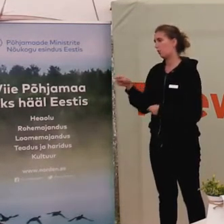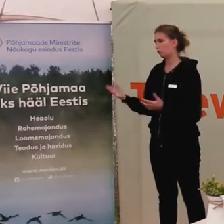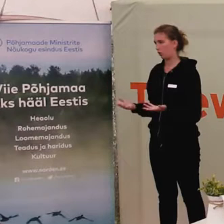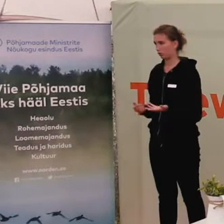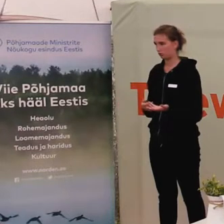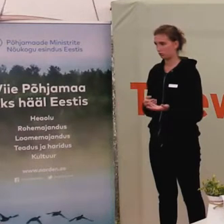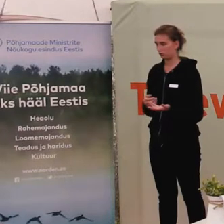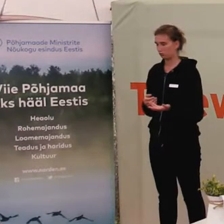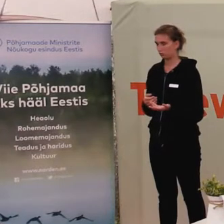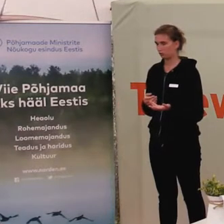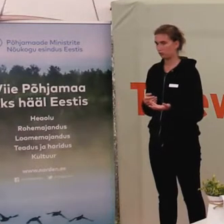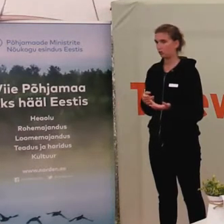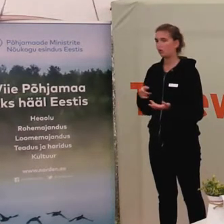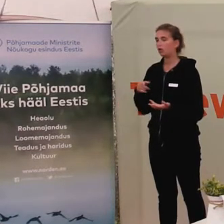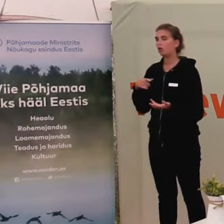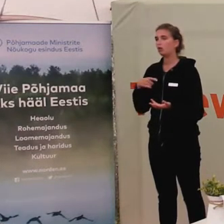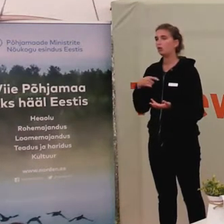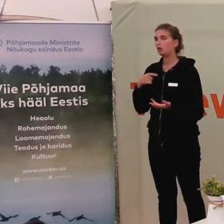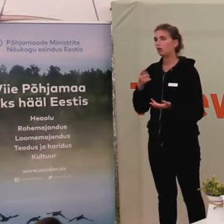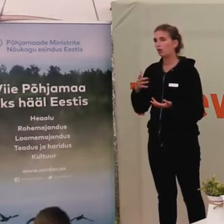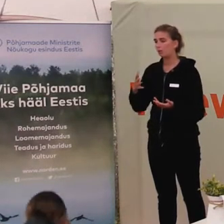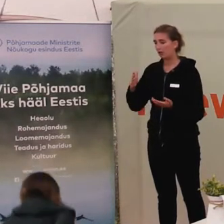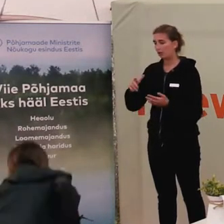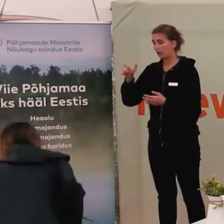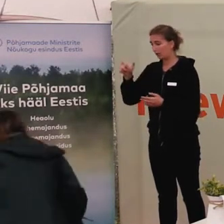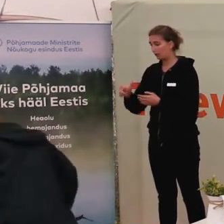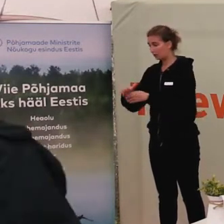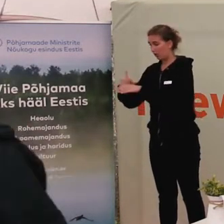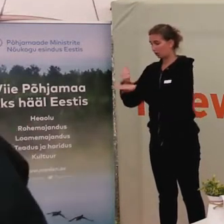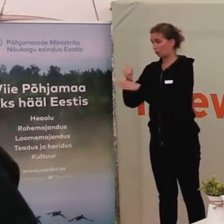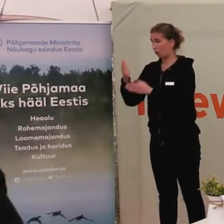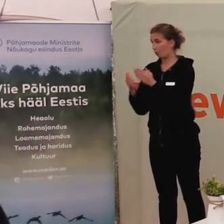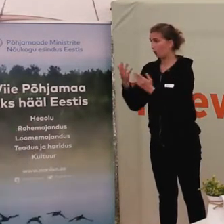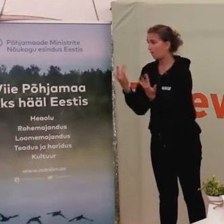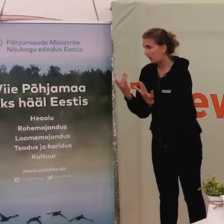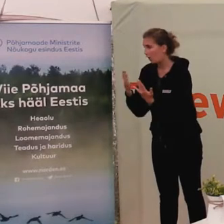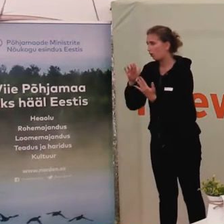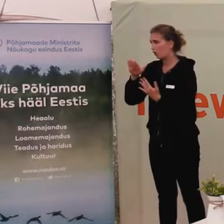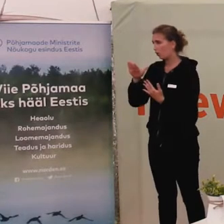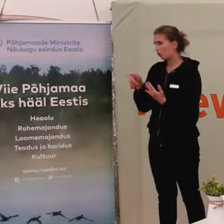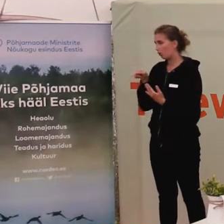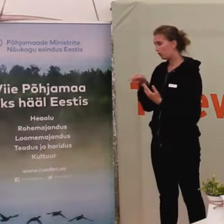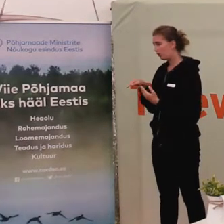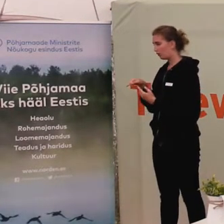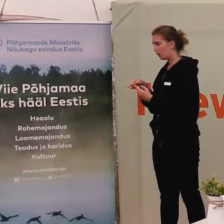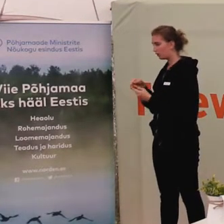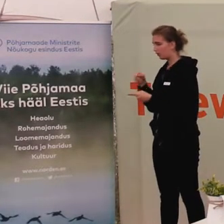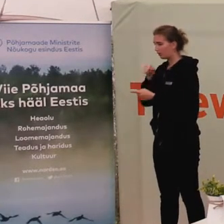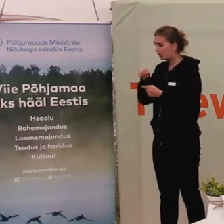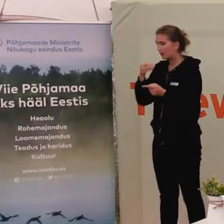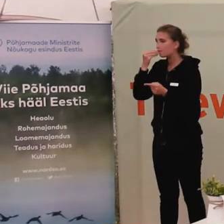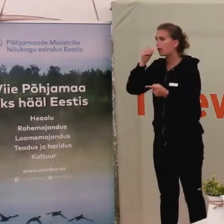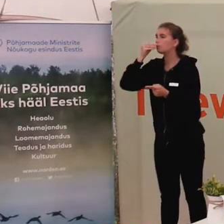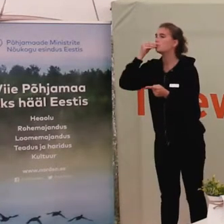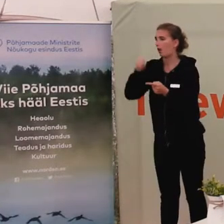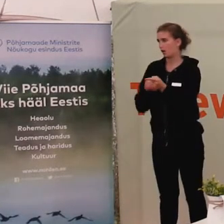taxed similarly. And we replace humans with robots only when they produce cheaper or better quality work